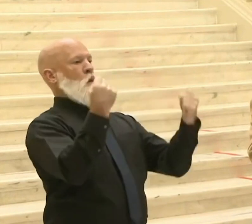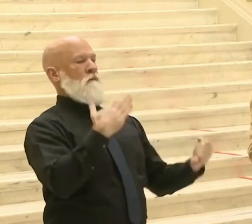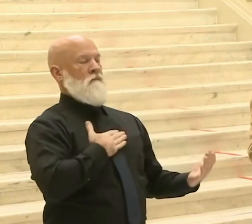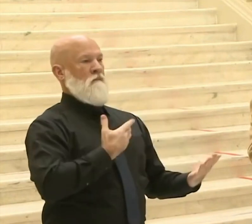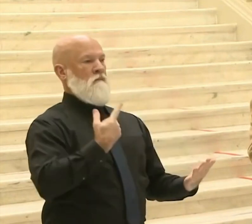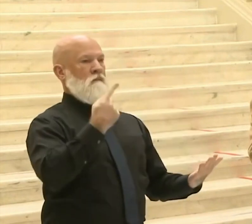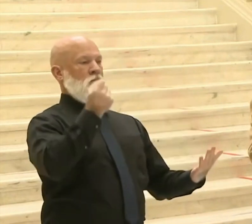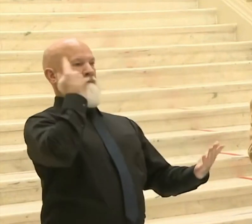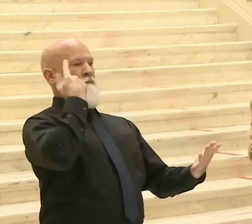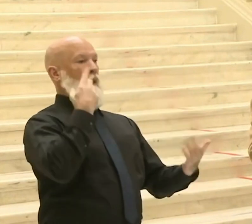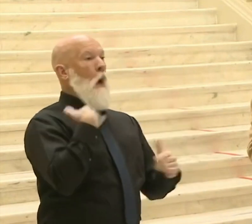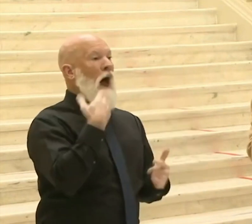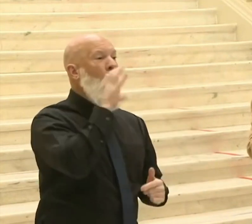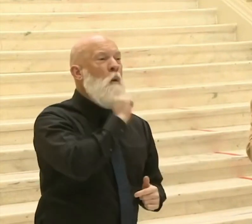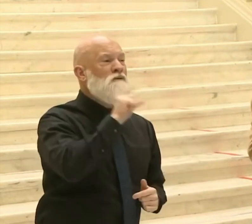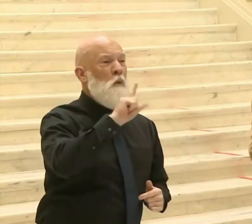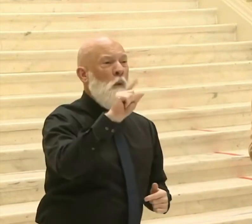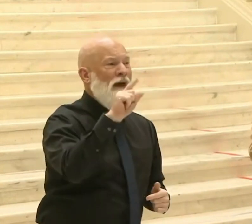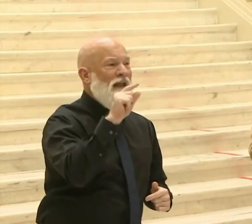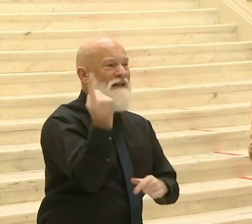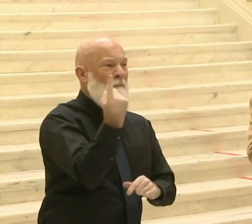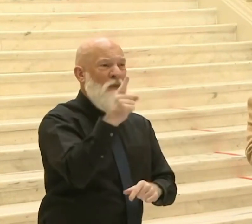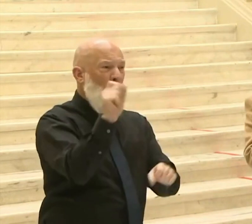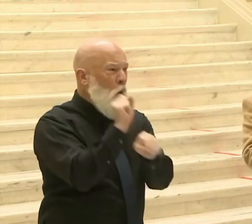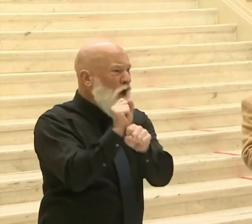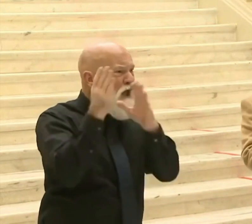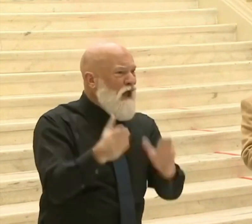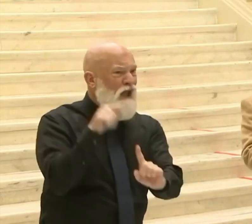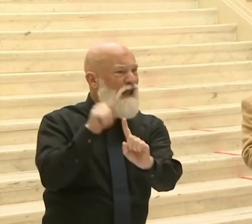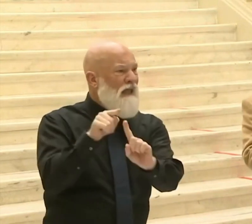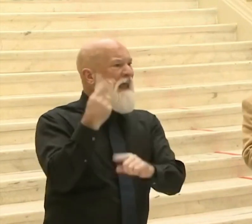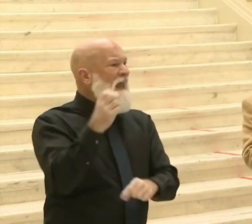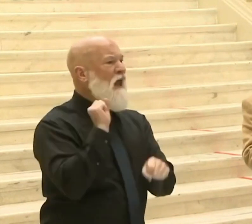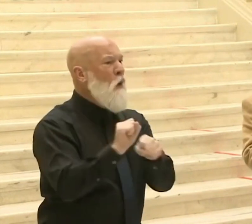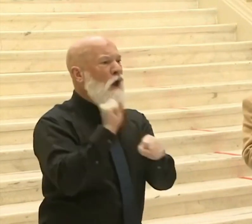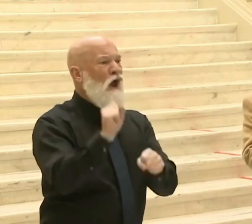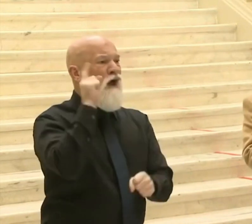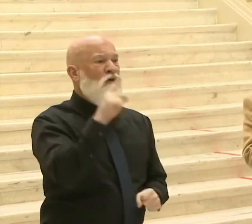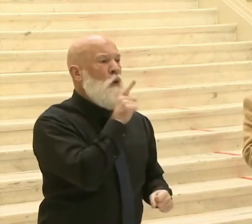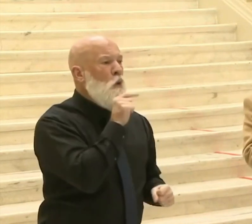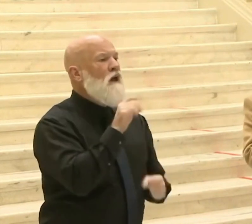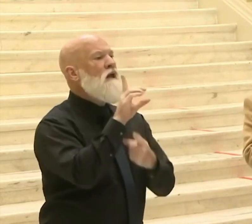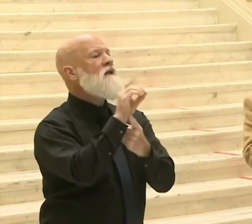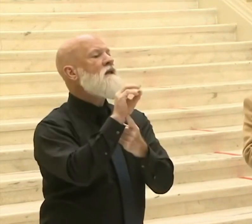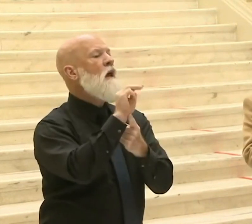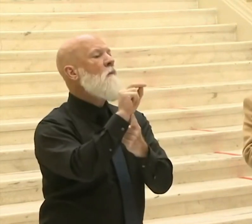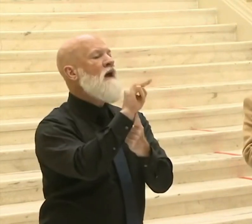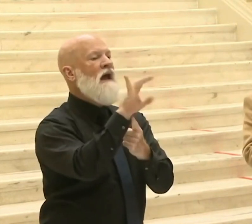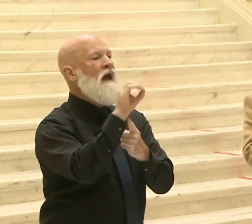job. Just there. In fact, I talked to Dominion today and they said he's one of the better ones they got. His family's getting harassed